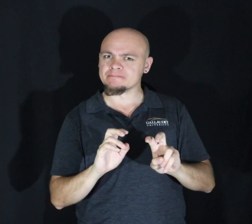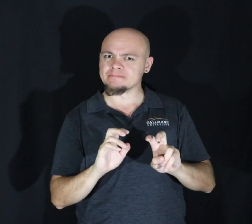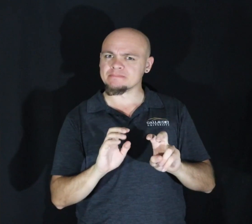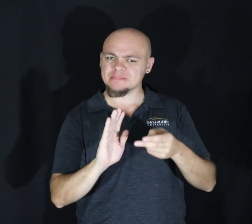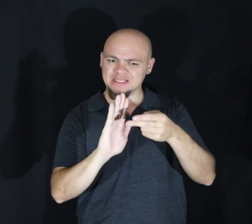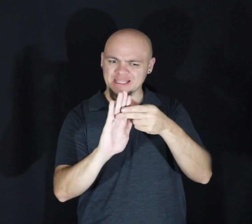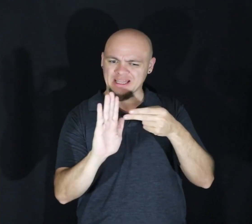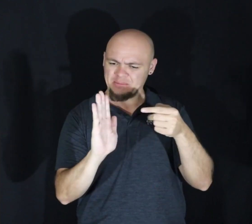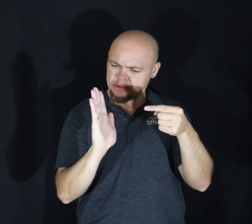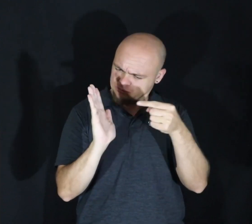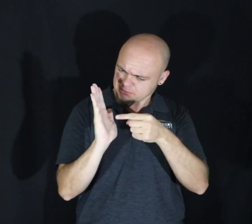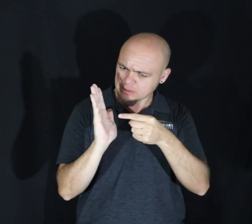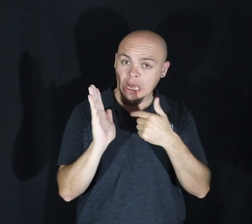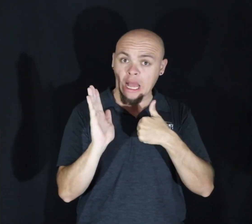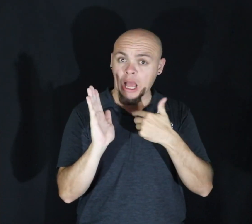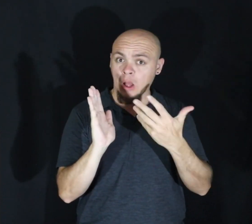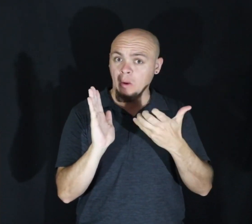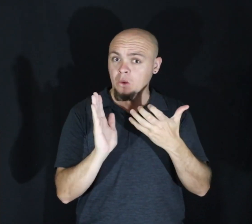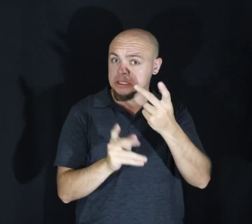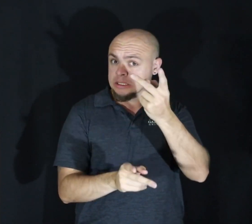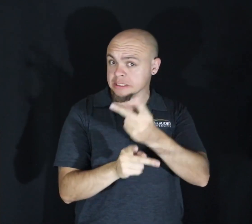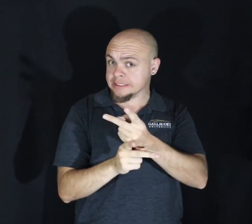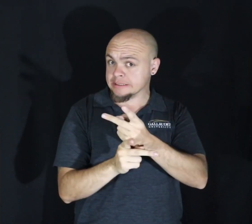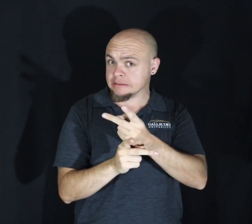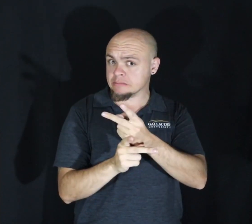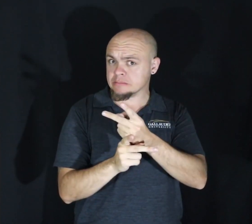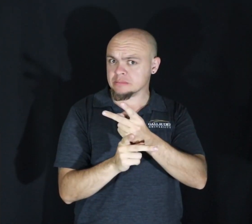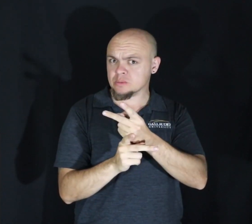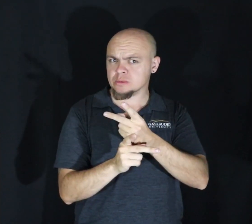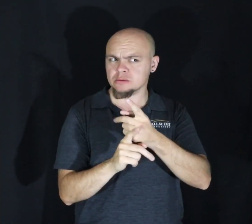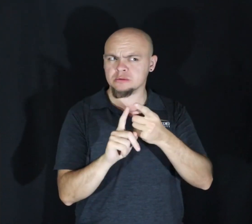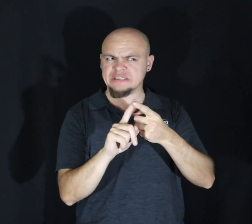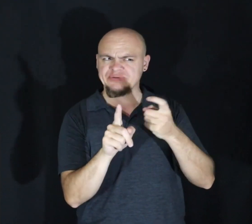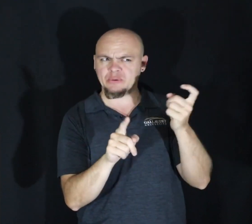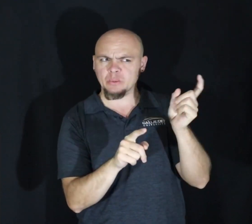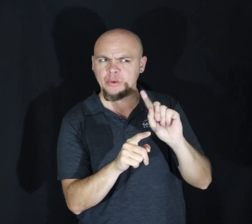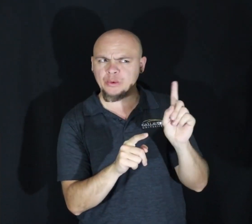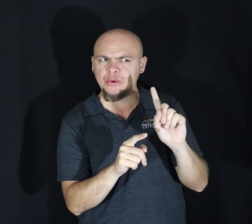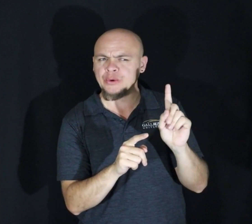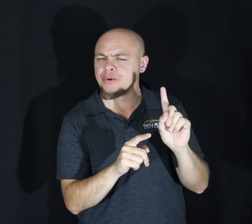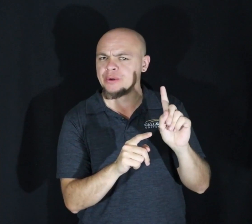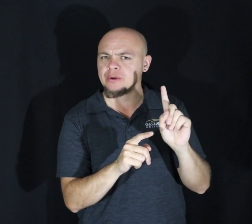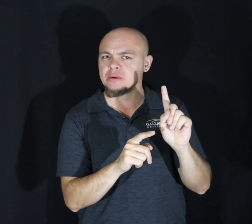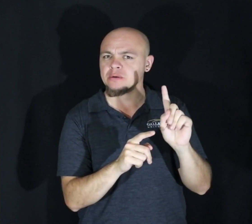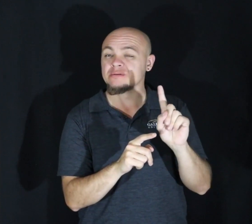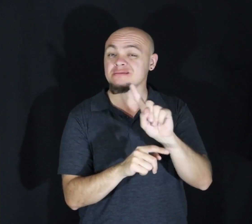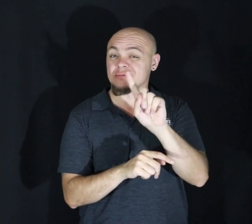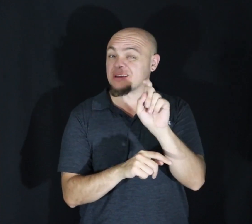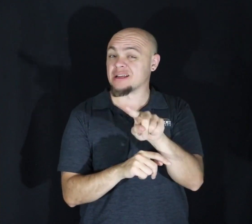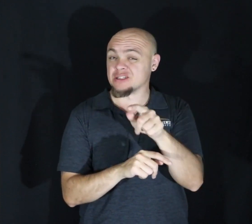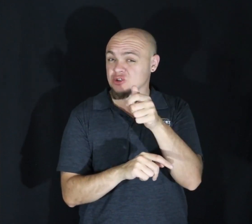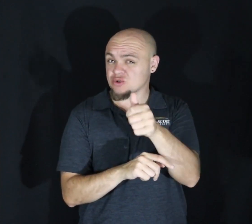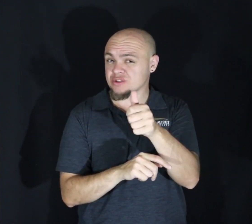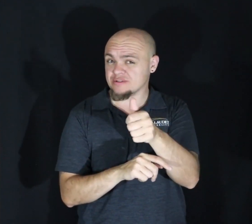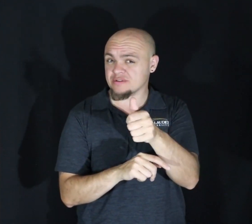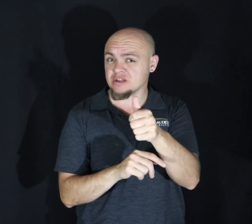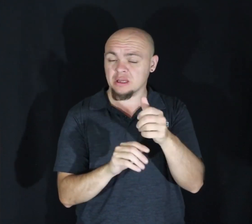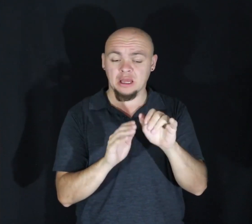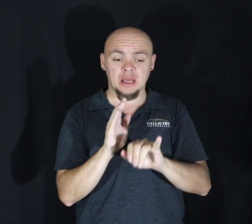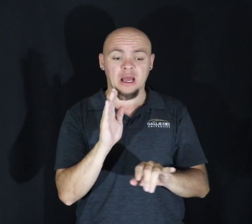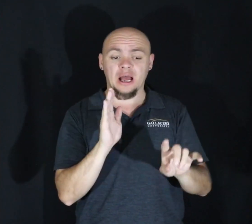I really want to have? Or is it, where is it coming from? And I think we really need to be asking ourselves, what do I